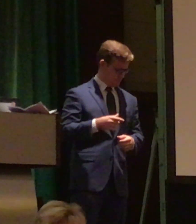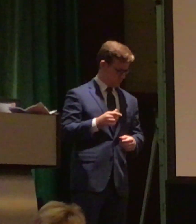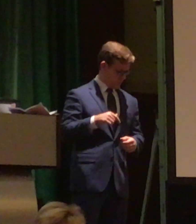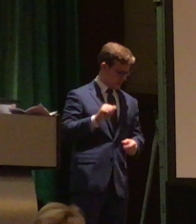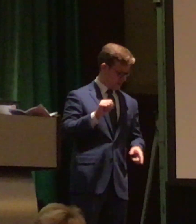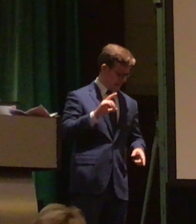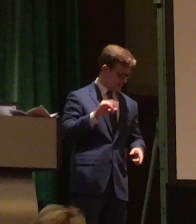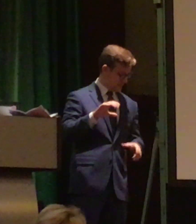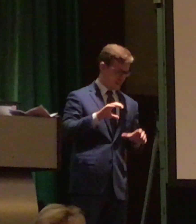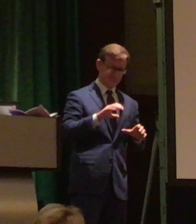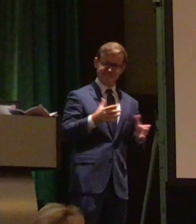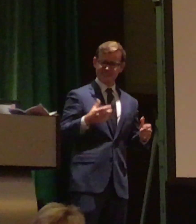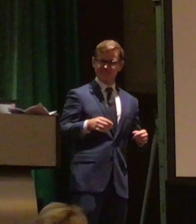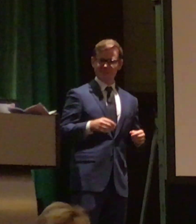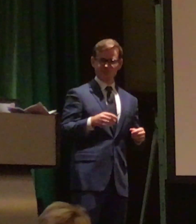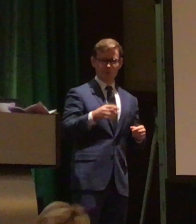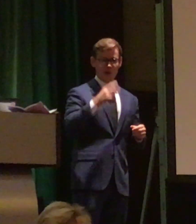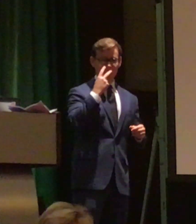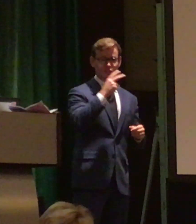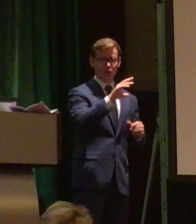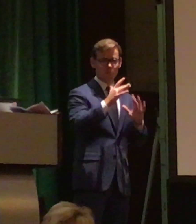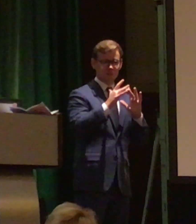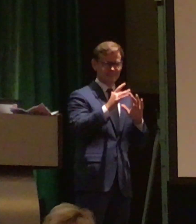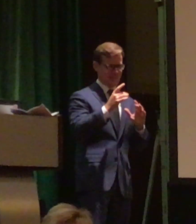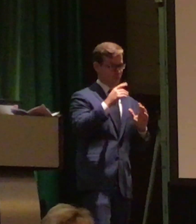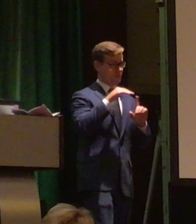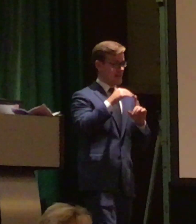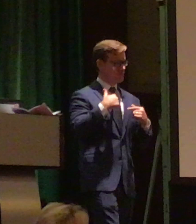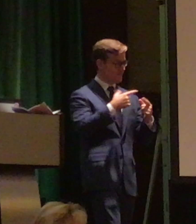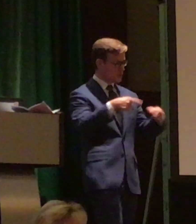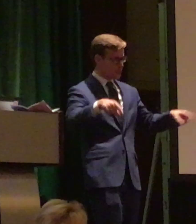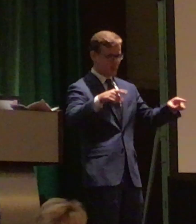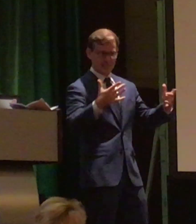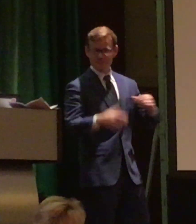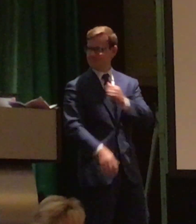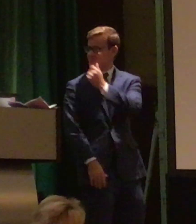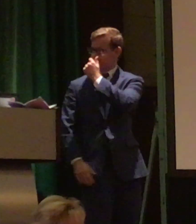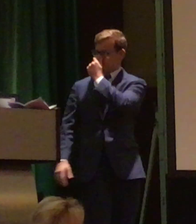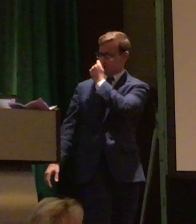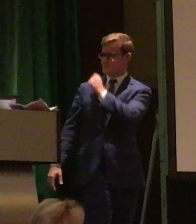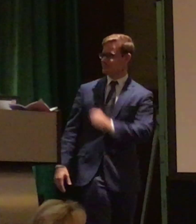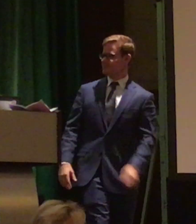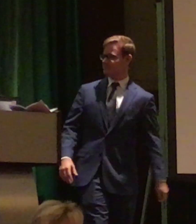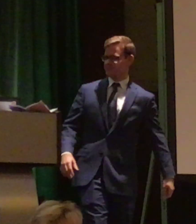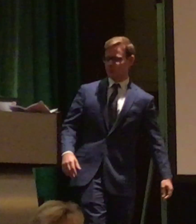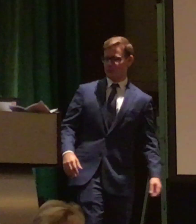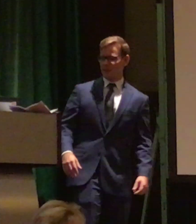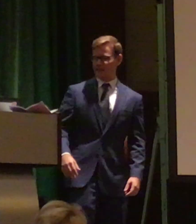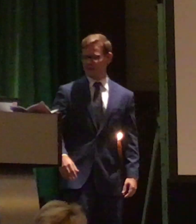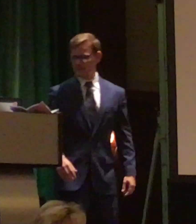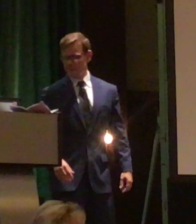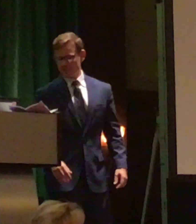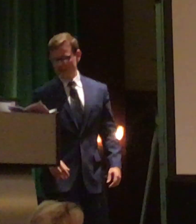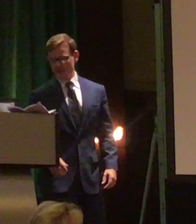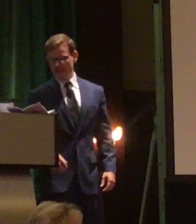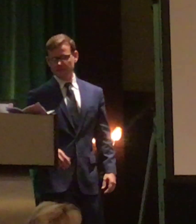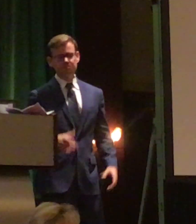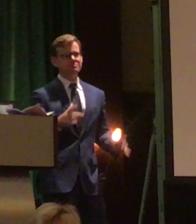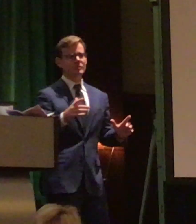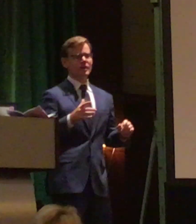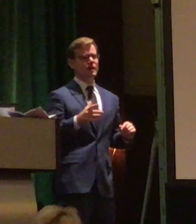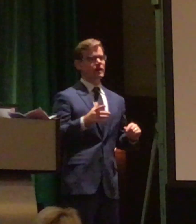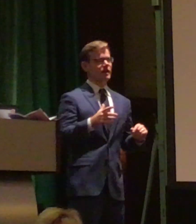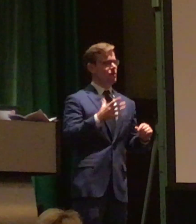Whatever works, works. So that's what ALDA does. And I saw your website, and that reminds me of what you do